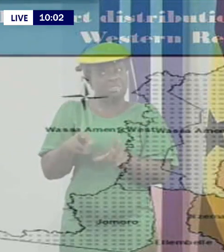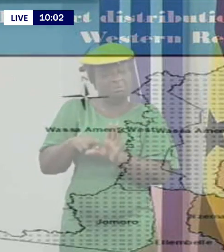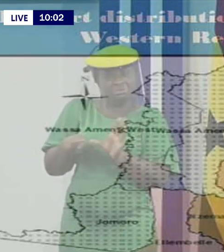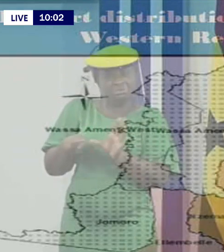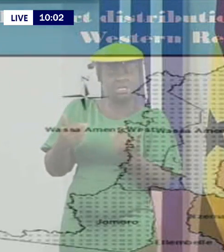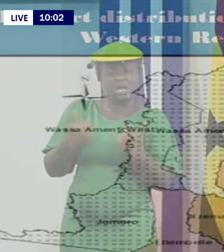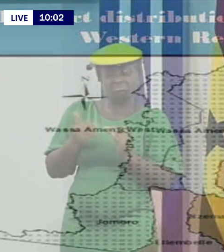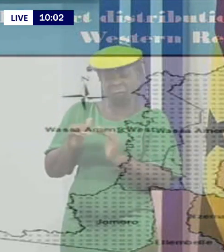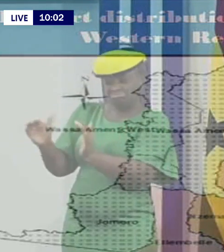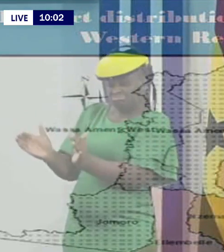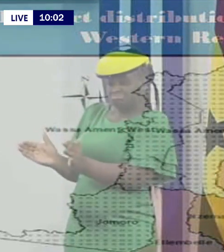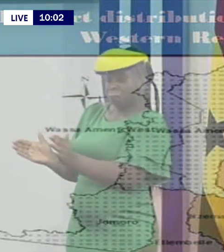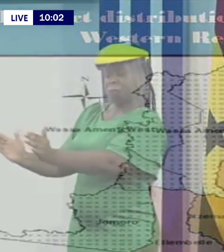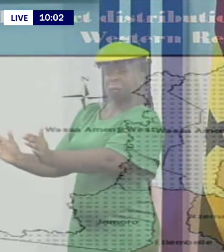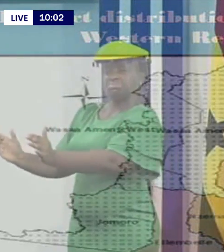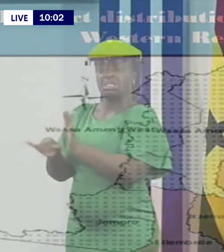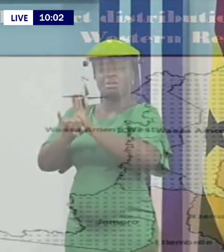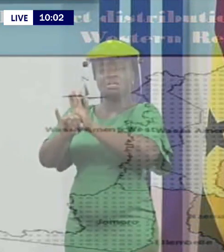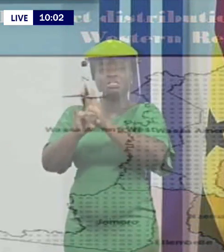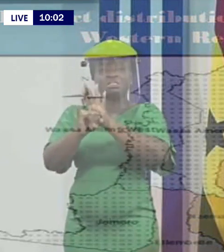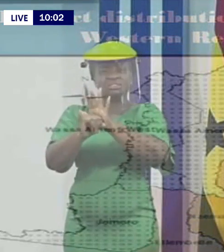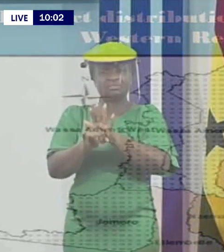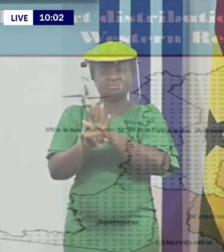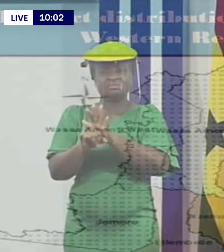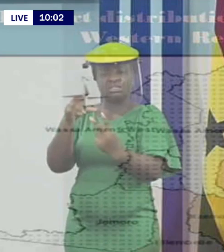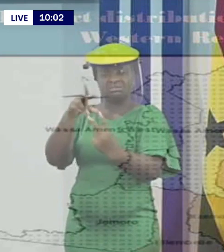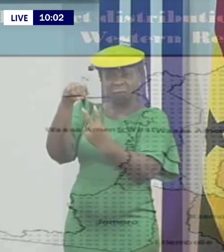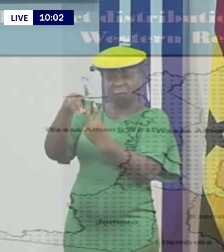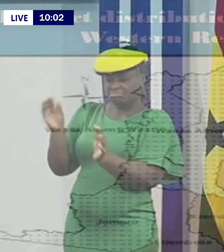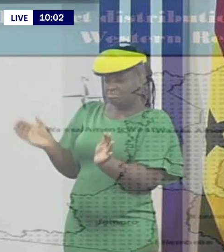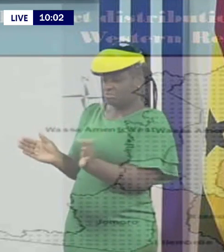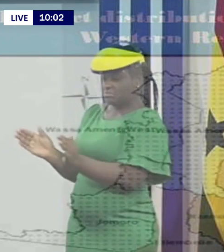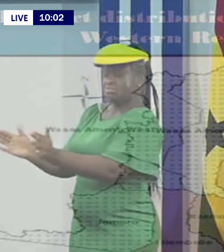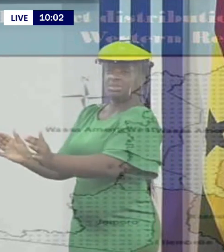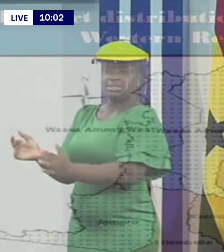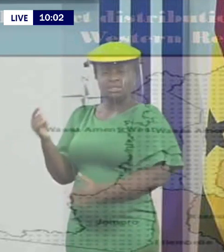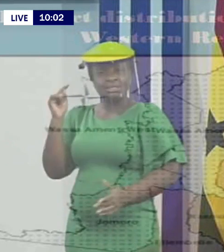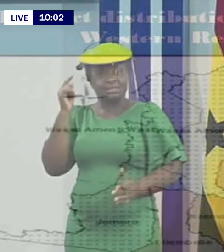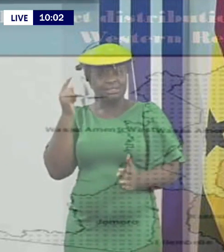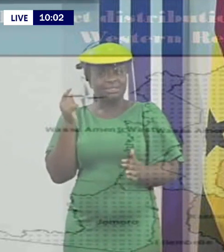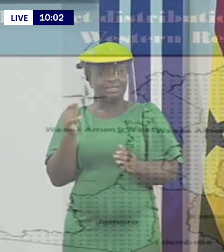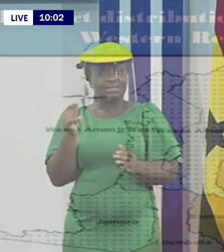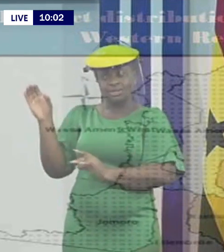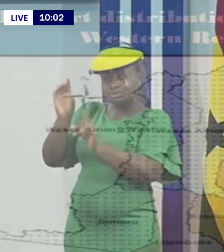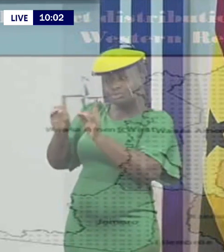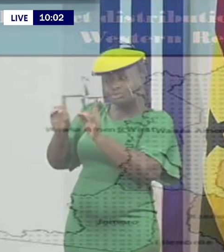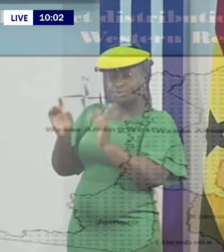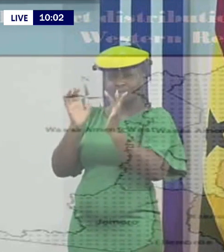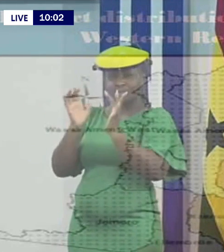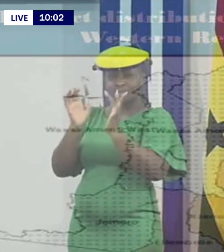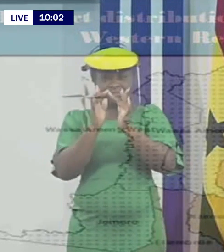already isolated and identified, self-isolated the people and are doing enhanced contact tracing to